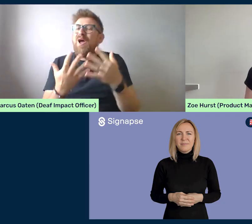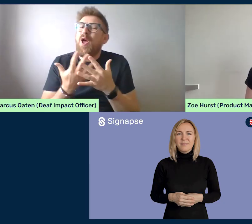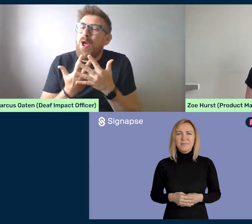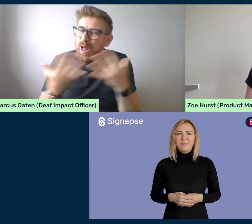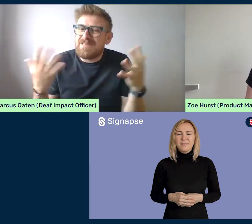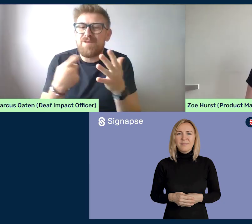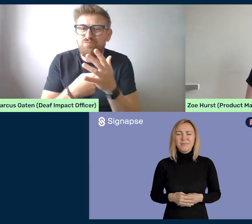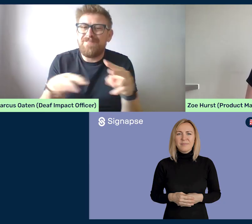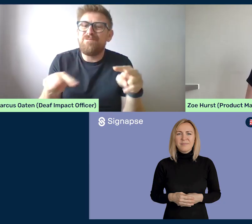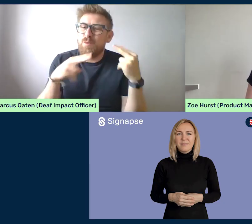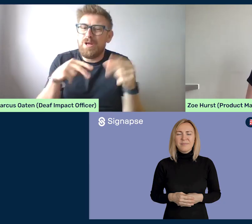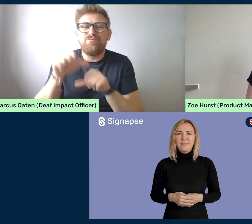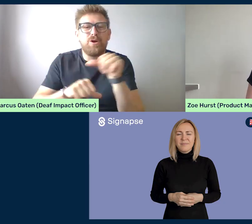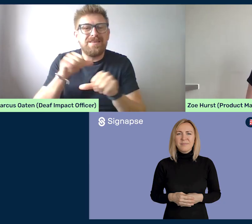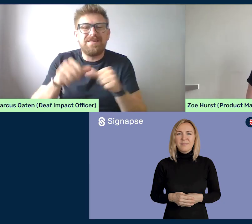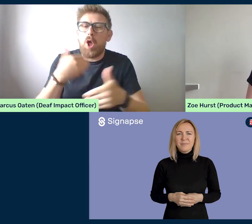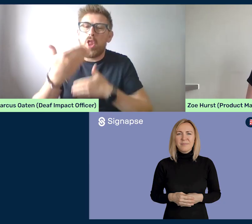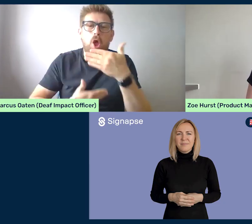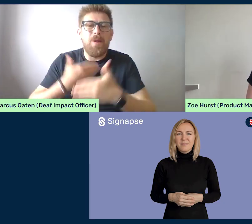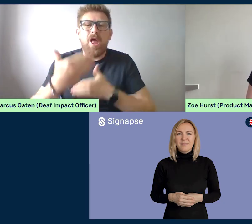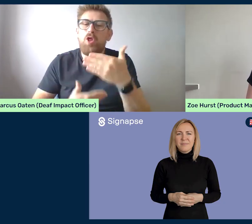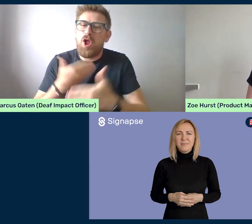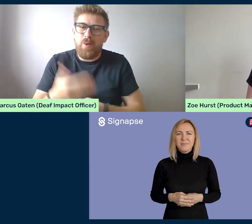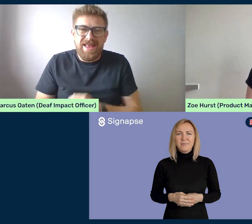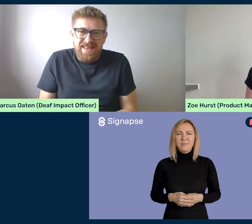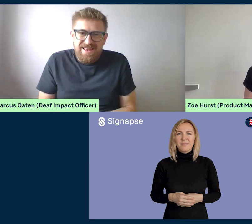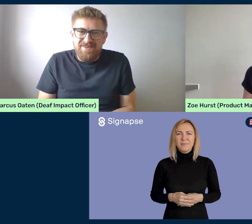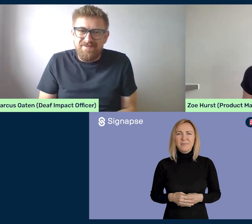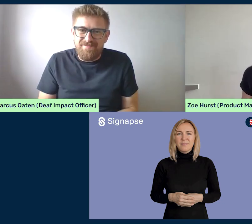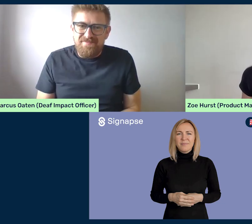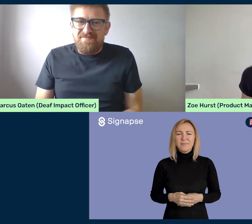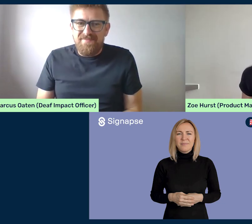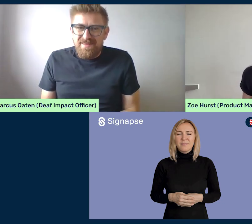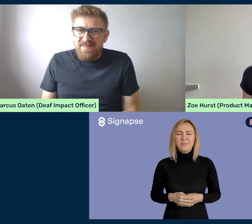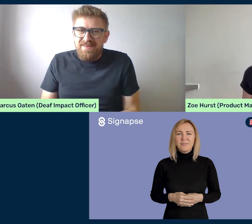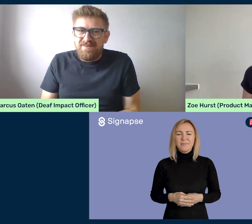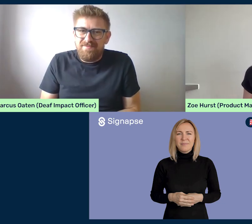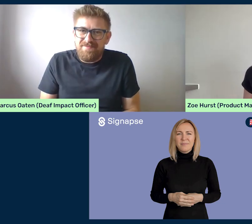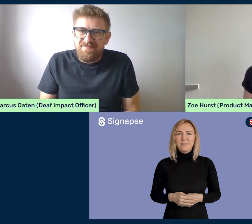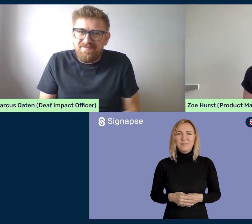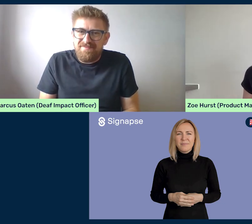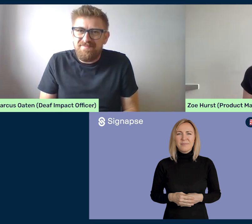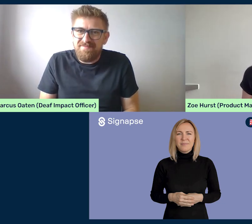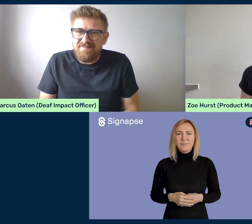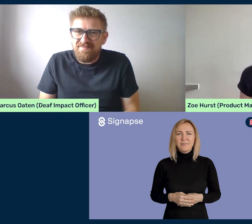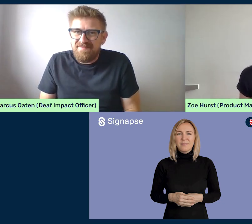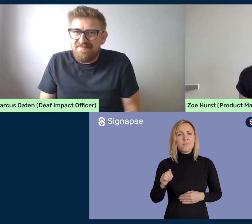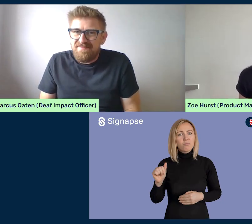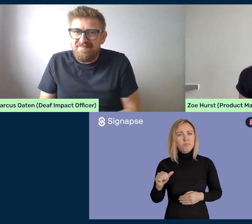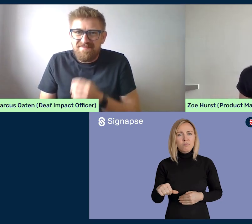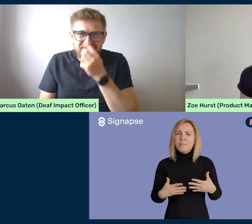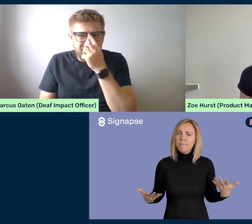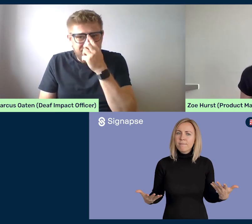mm. role shift, all those elements have to be reviewed. It's a lot to be reviewed and it's all ongoing.